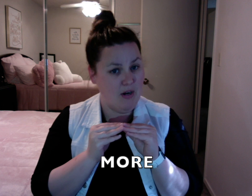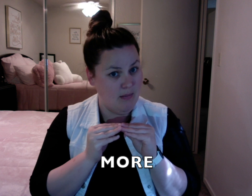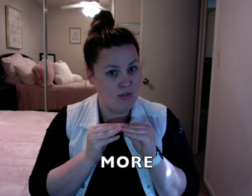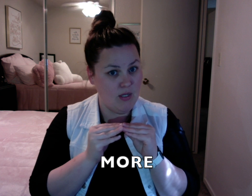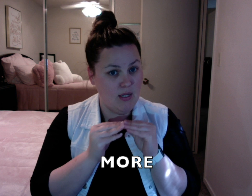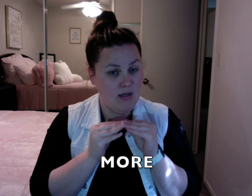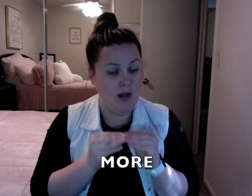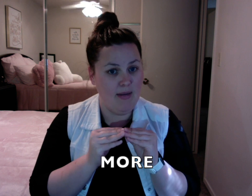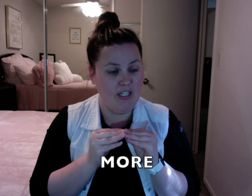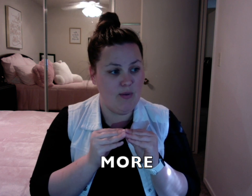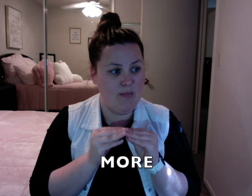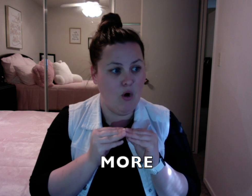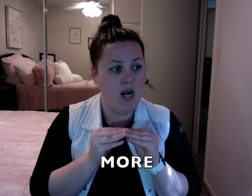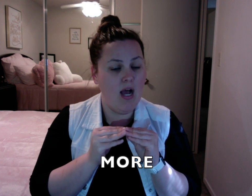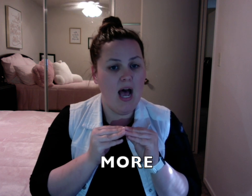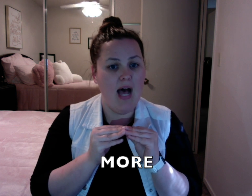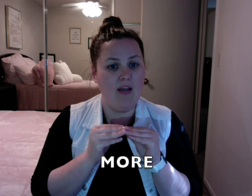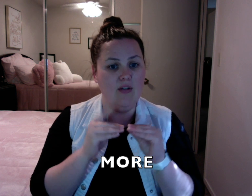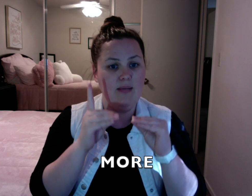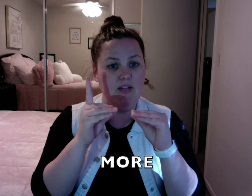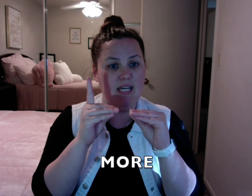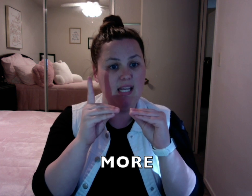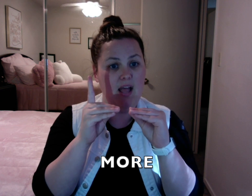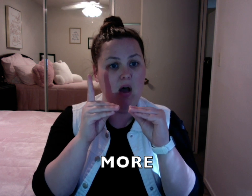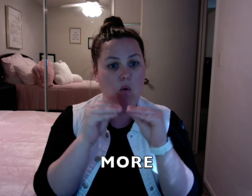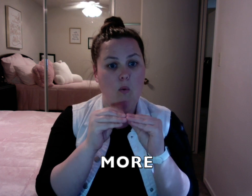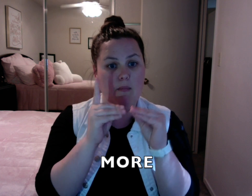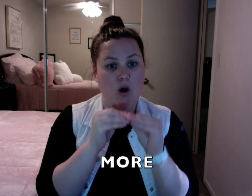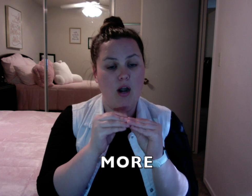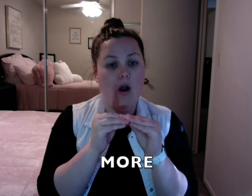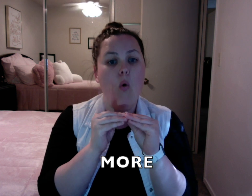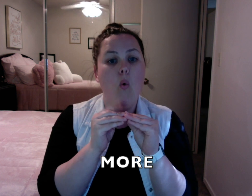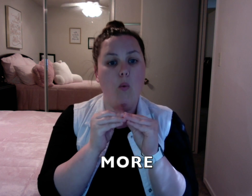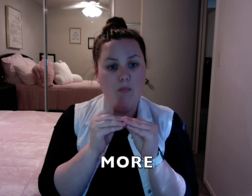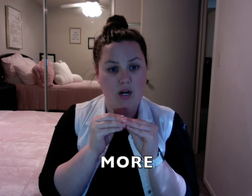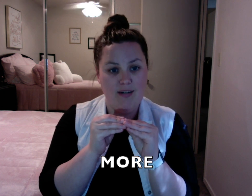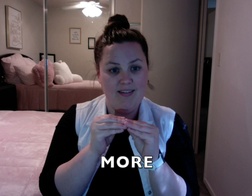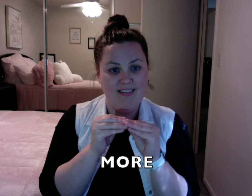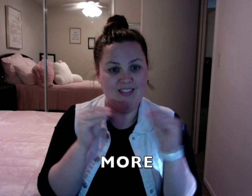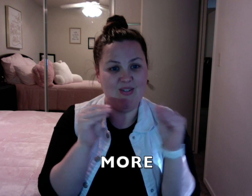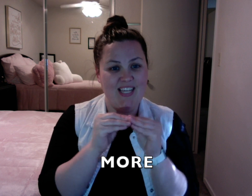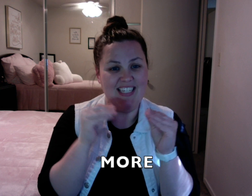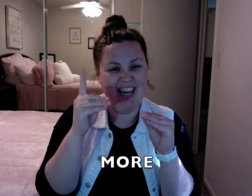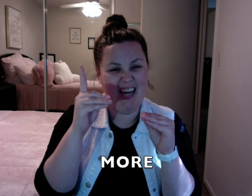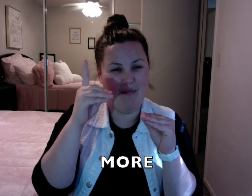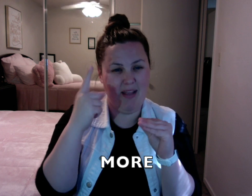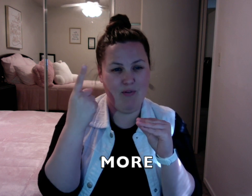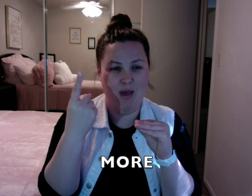numbers in combination with more, you'll see me do this a lot. 1 more, 1 more. So see, I just kind of combine the movement of